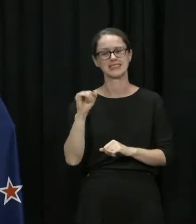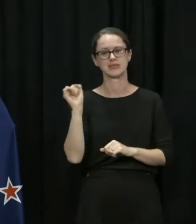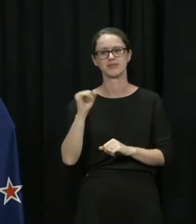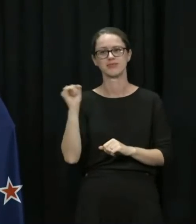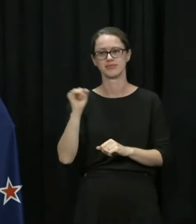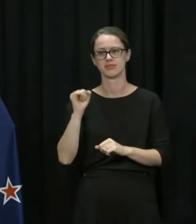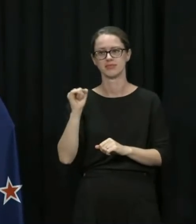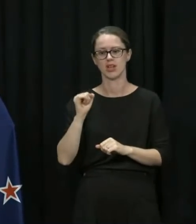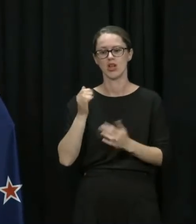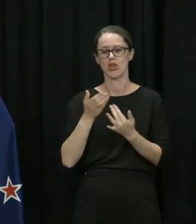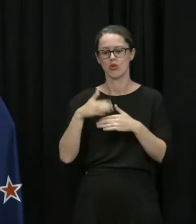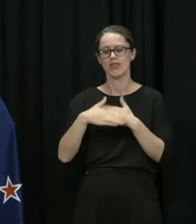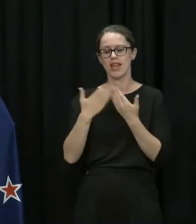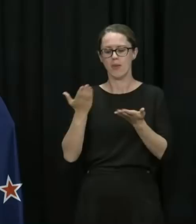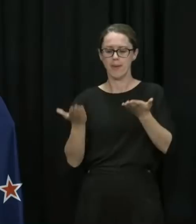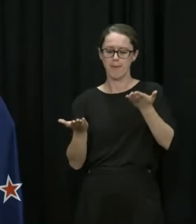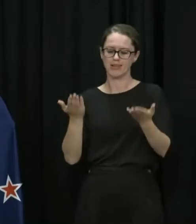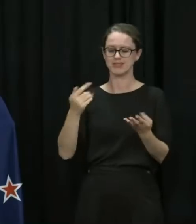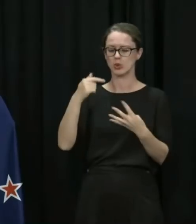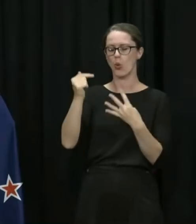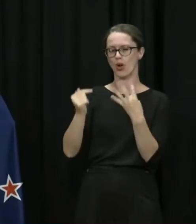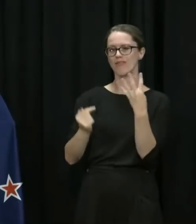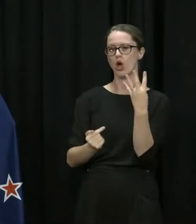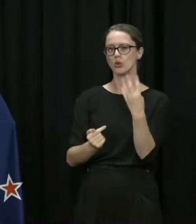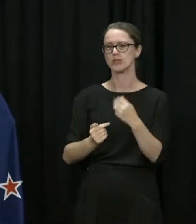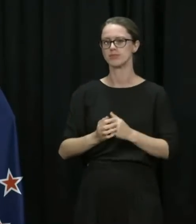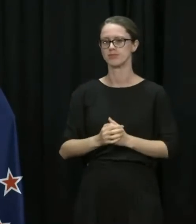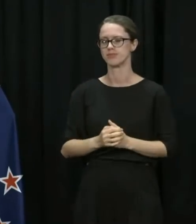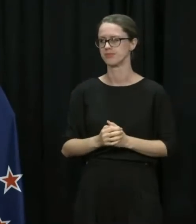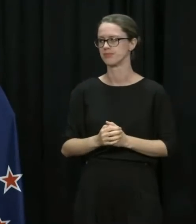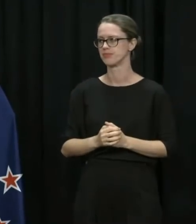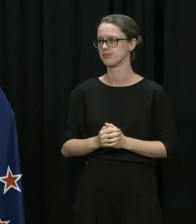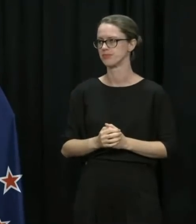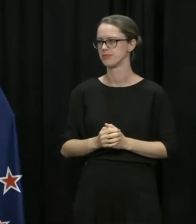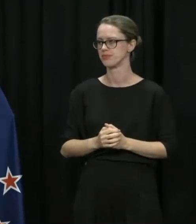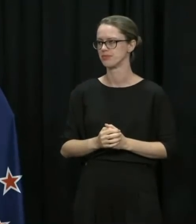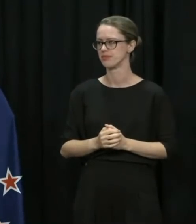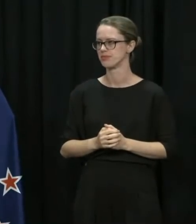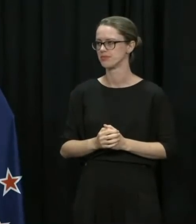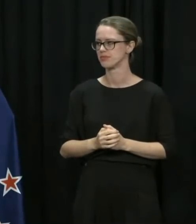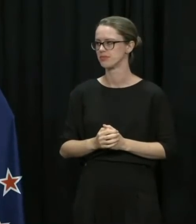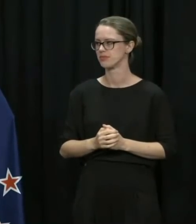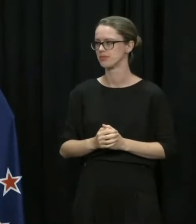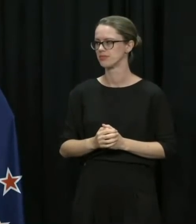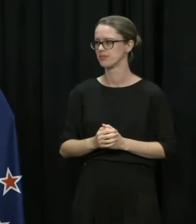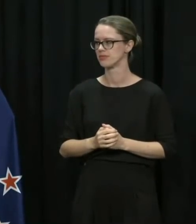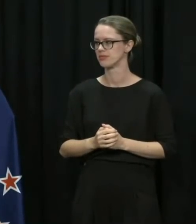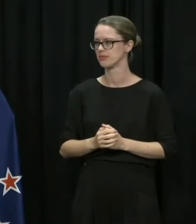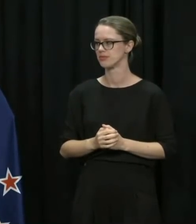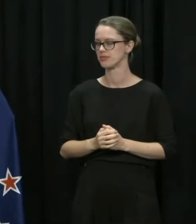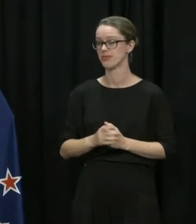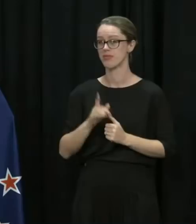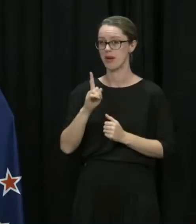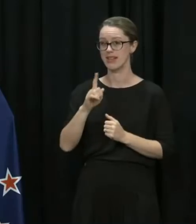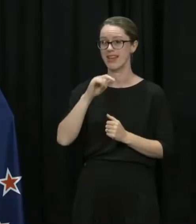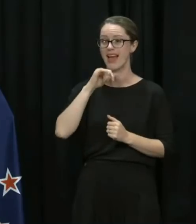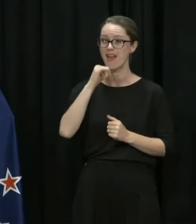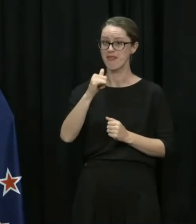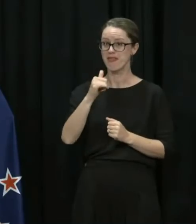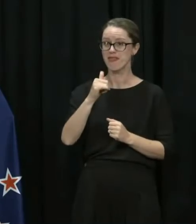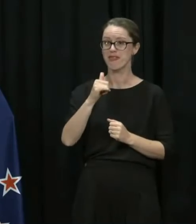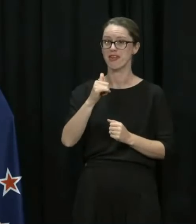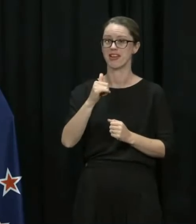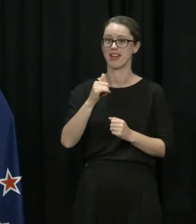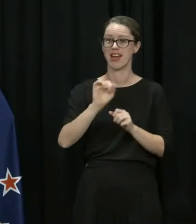of the day, we weigh up all of those things when we're having those discussions. But we're also conscious of the far greater cost to the